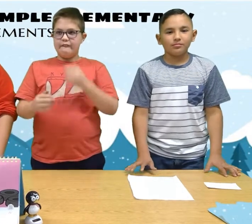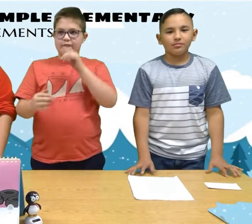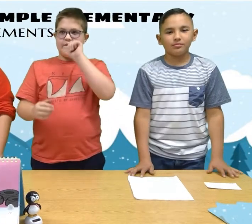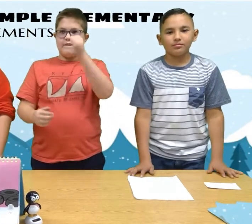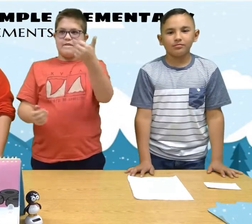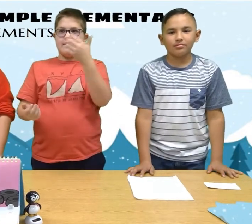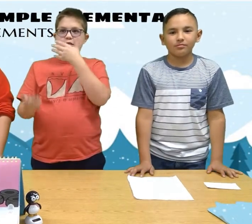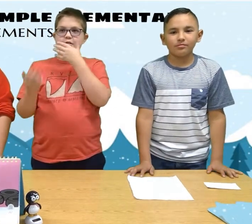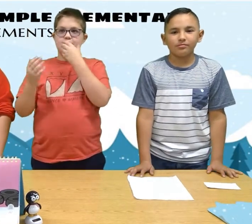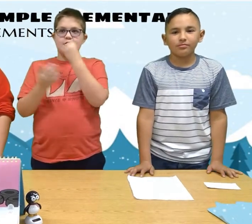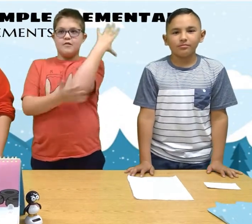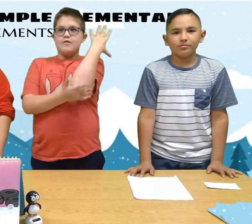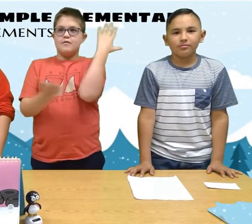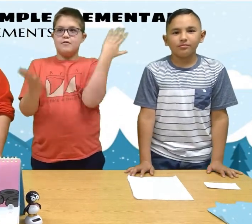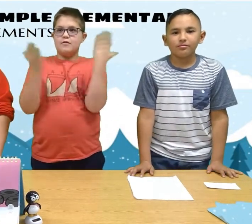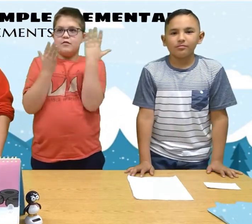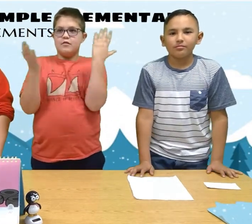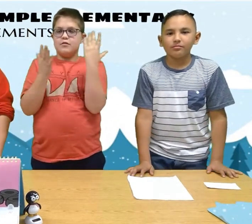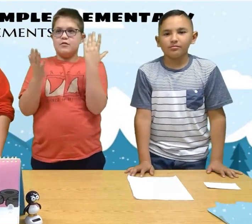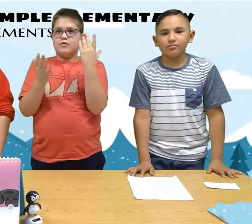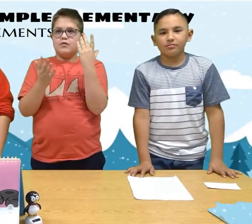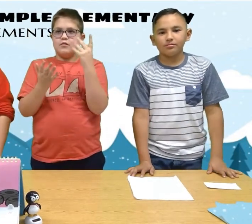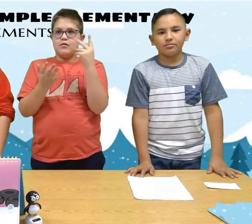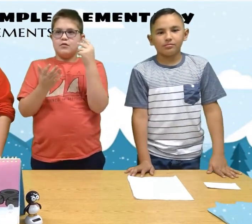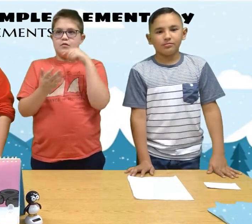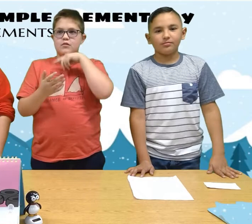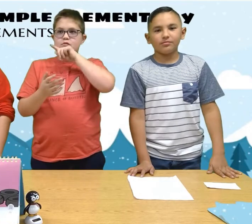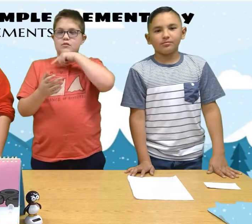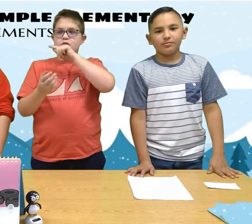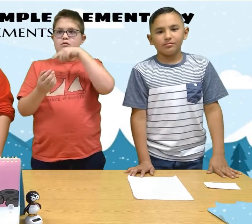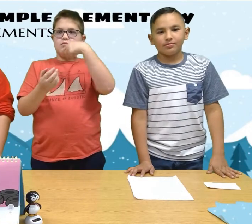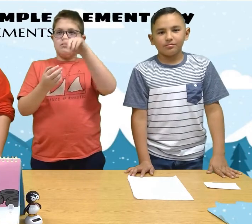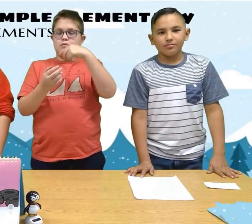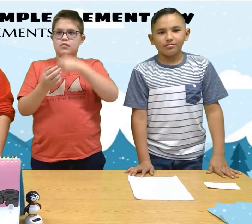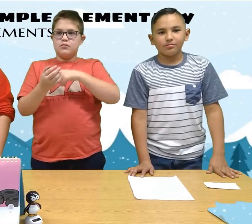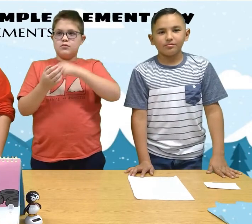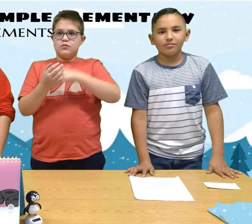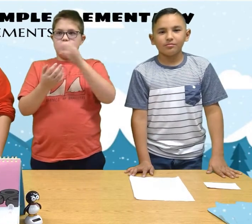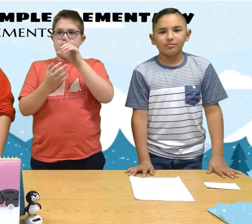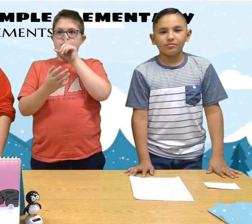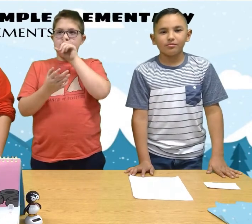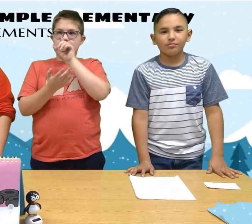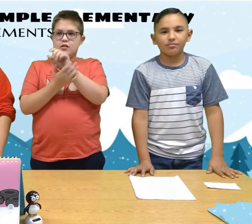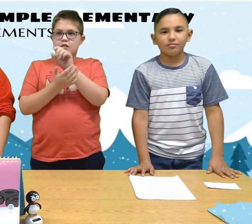Tomorrow's lunch will be turkey pepperoni calzone.